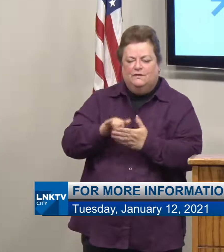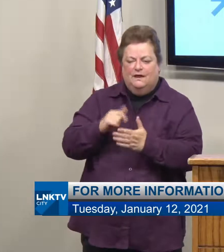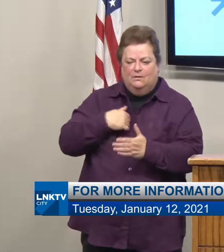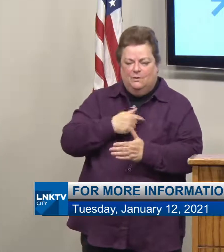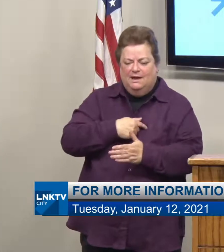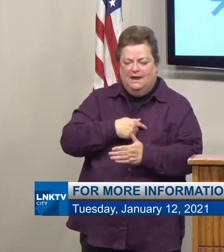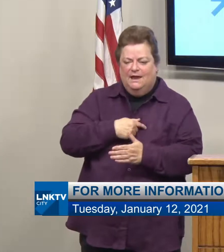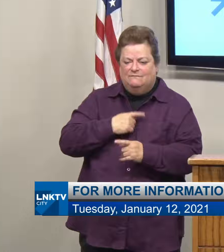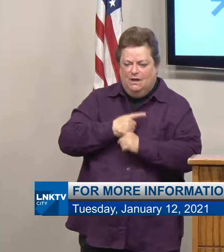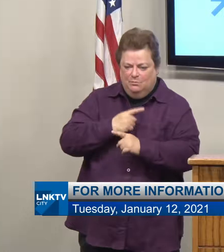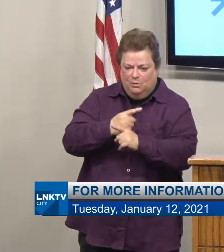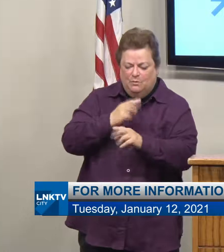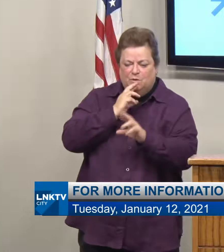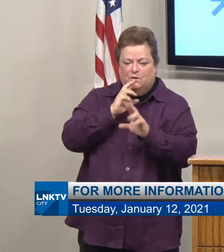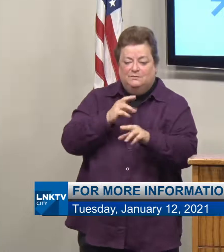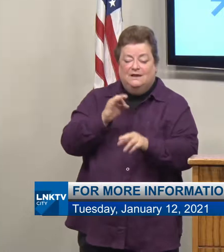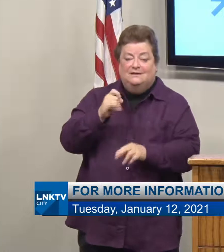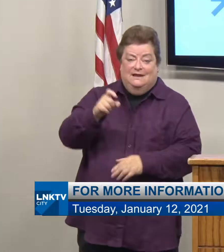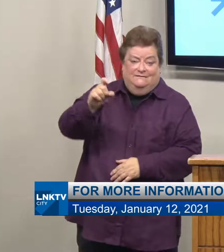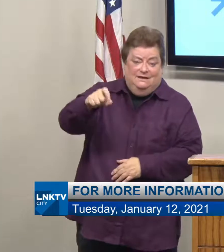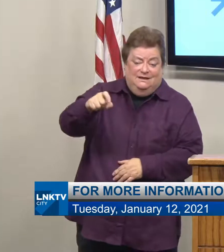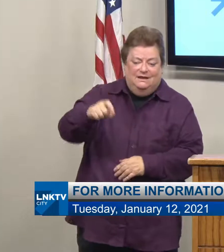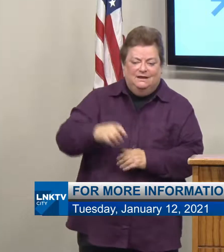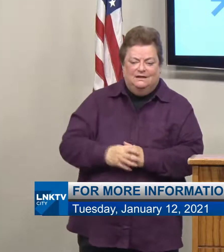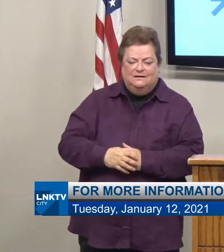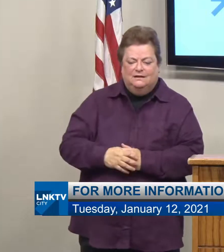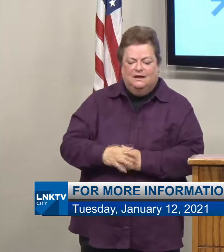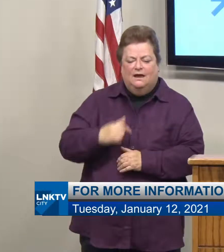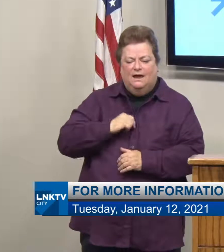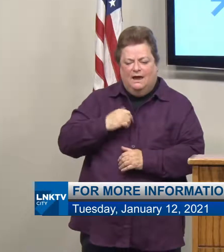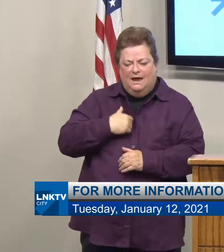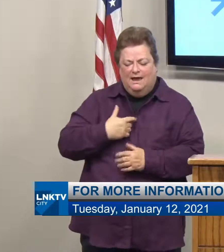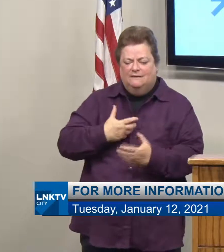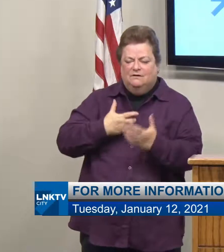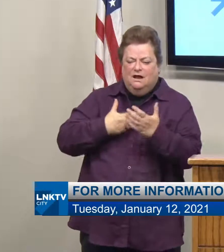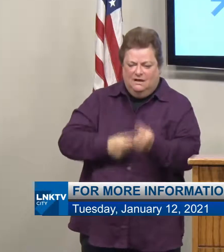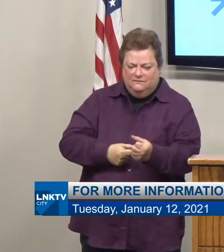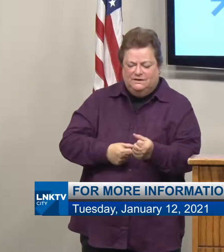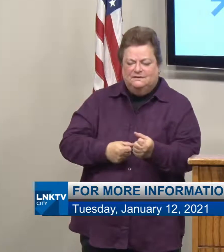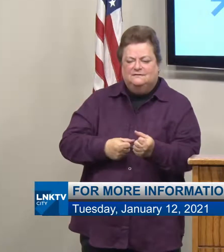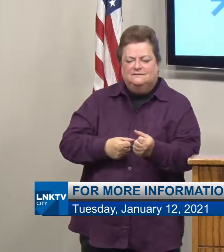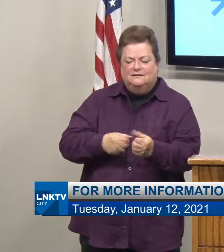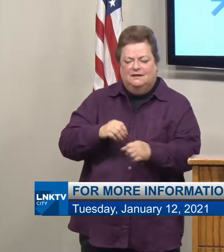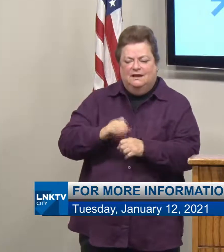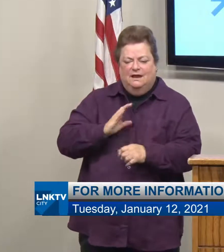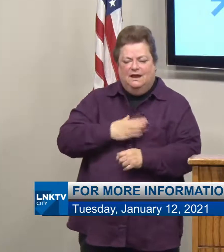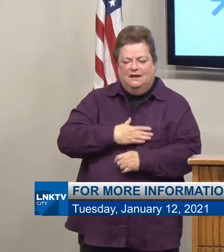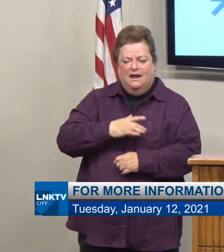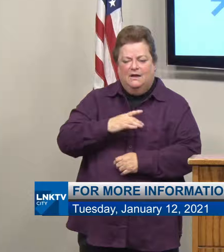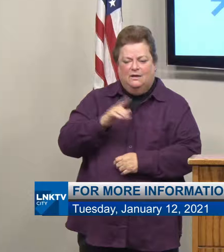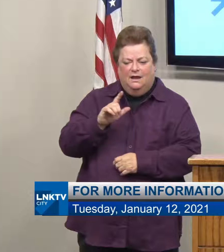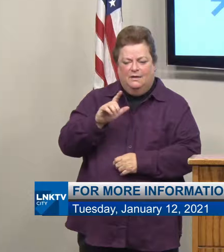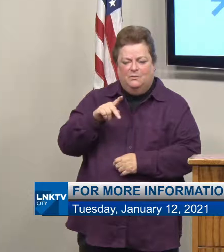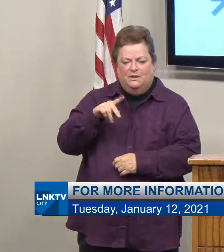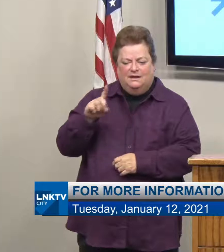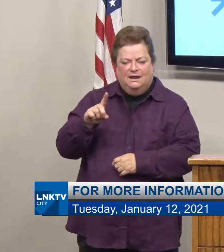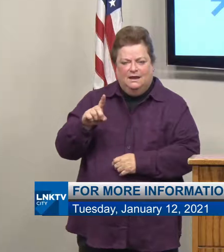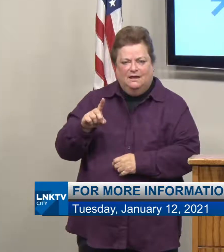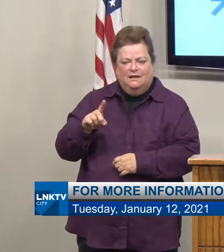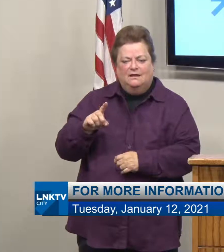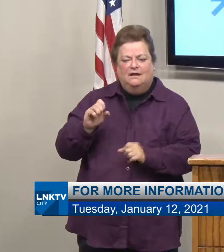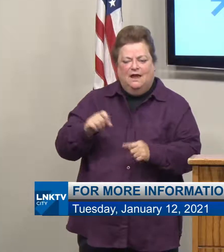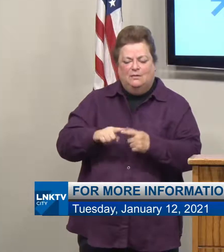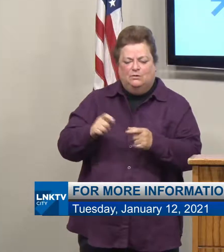appropriate response should it be necessary. And I really have a lot of confidence and faith in our Lincoln Police Department and their ability to manage